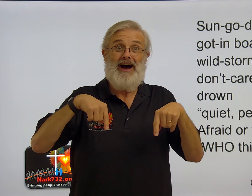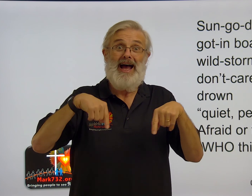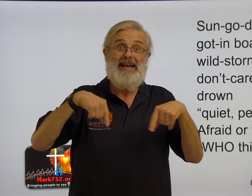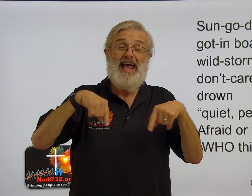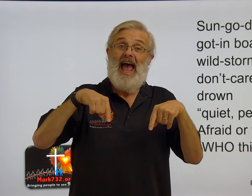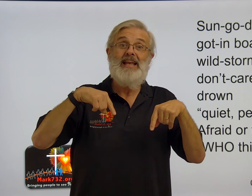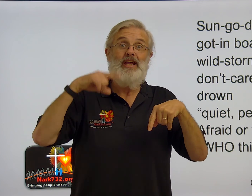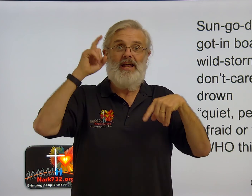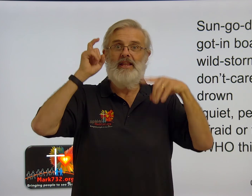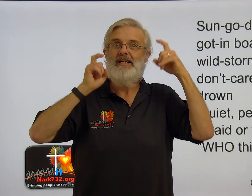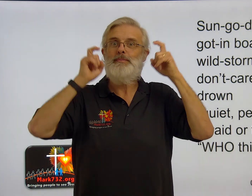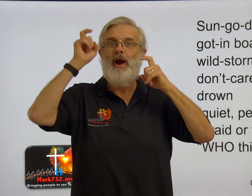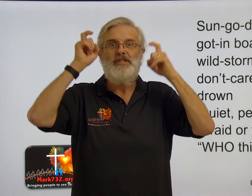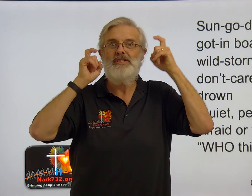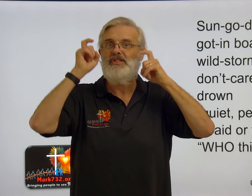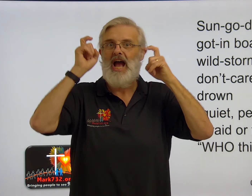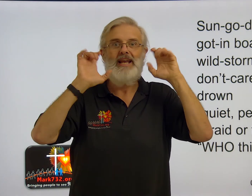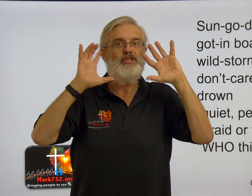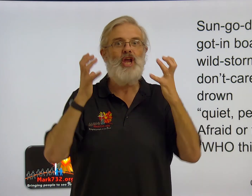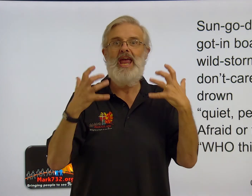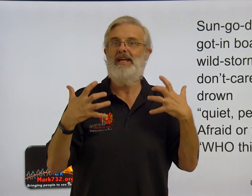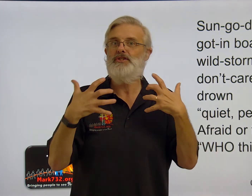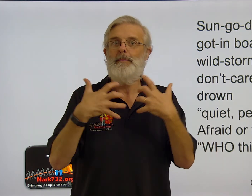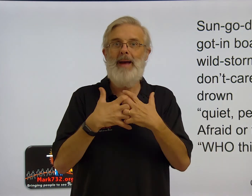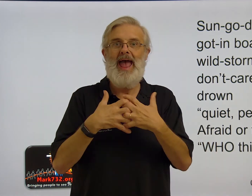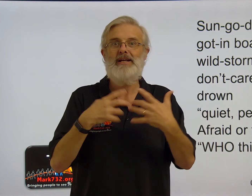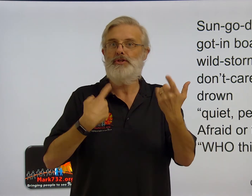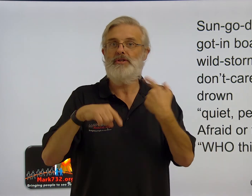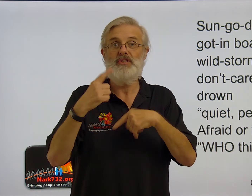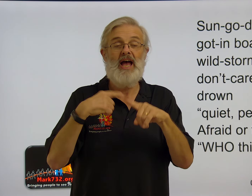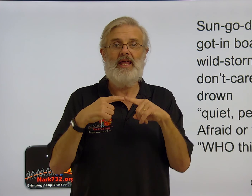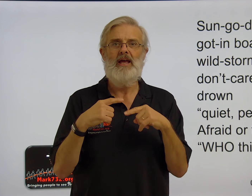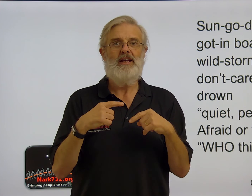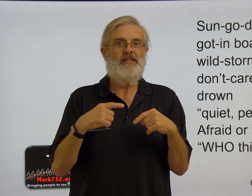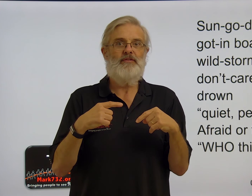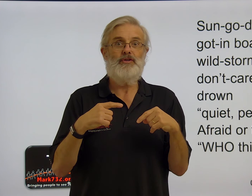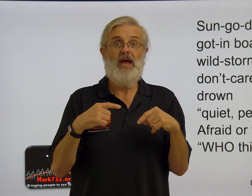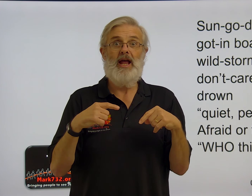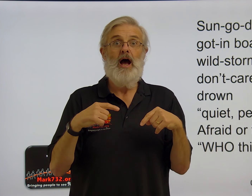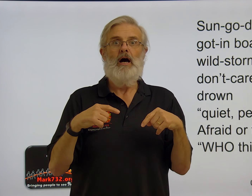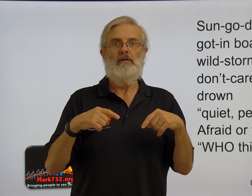terrified. And the expressions got to change to match your signing. Because if you're saying,